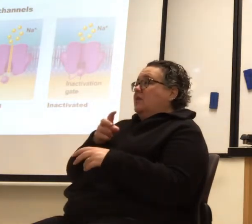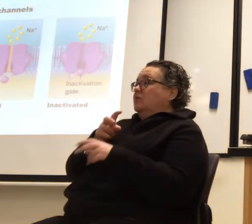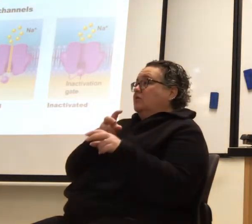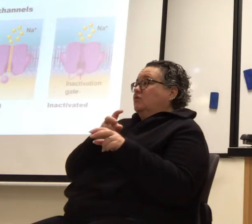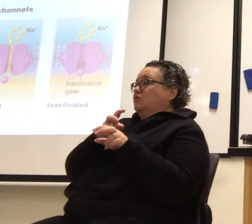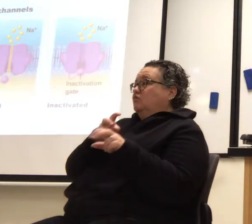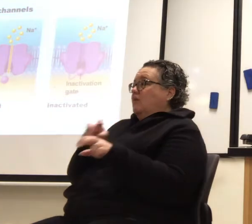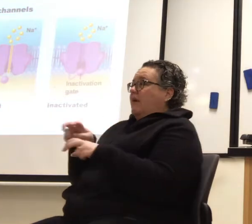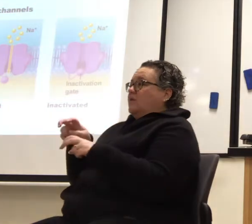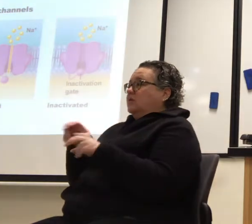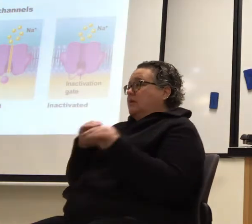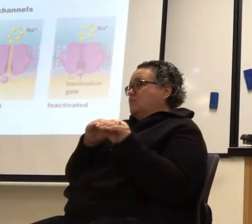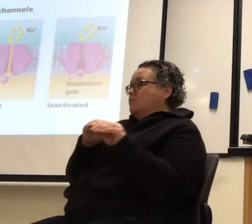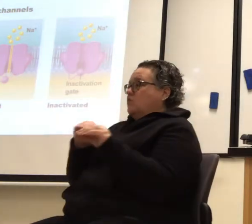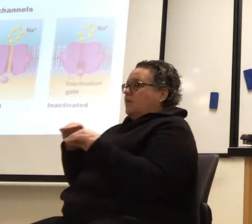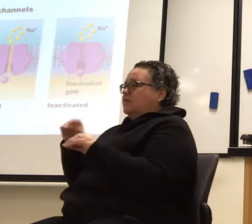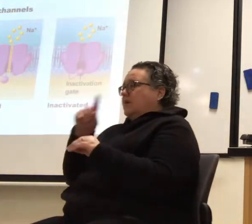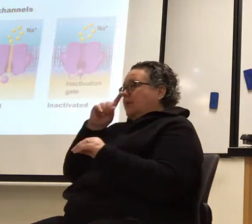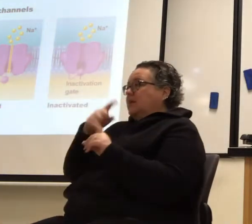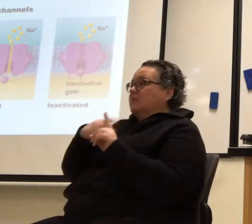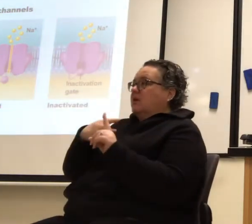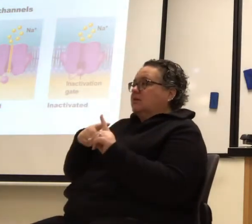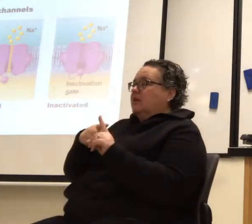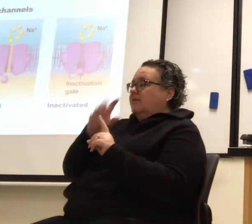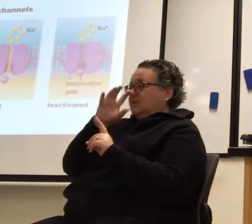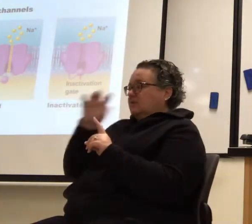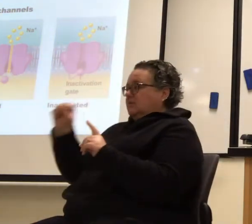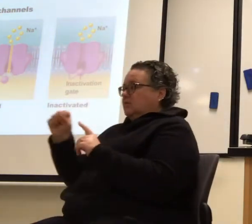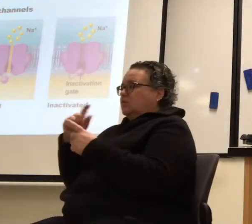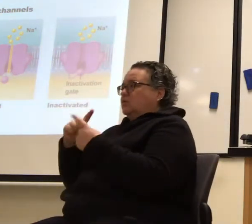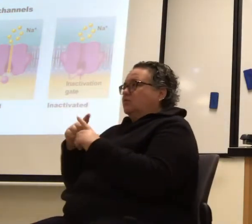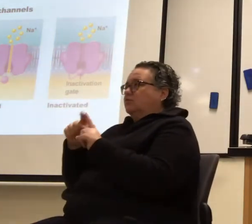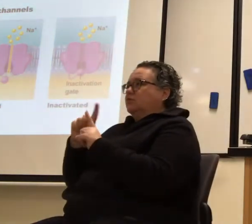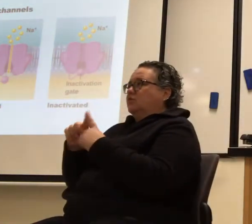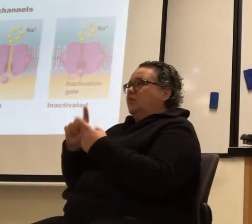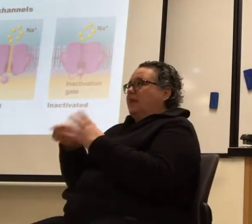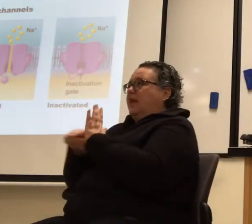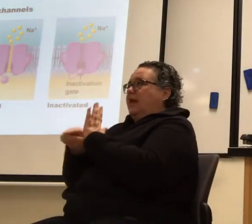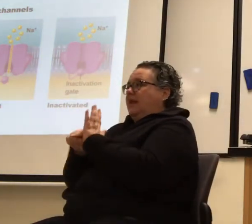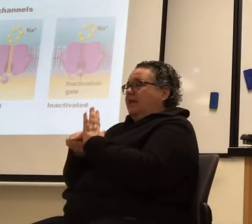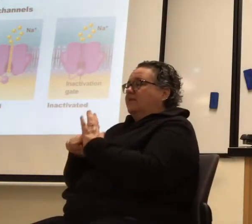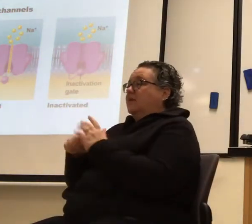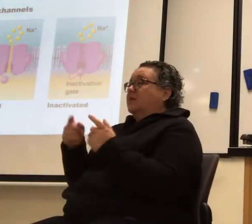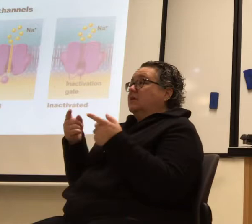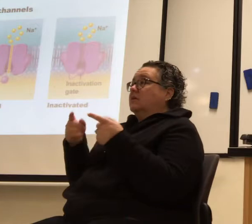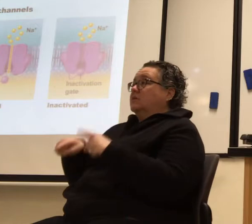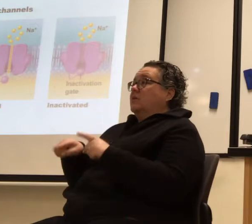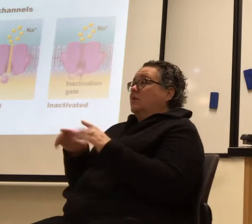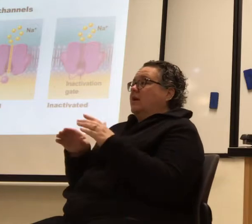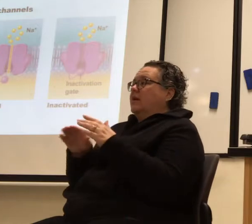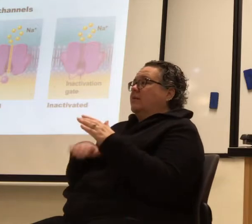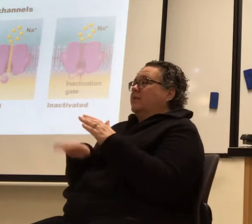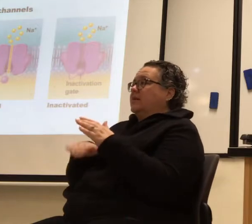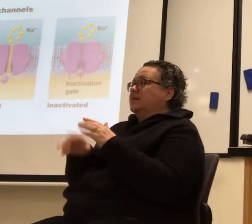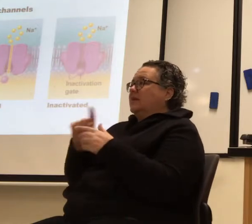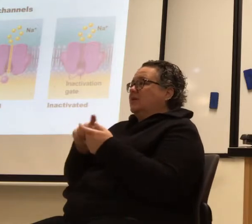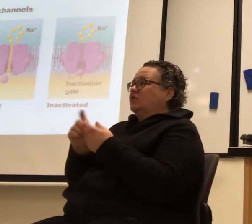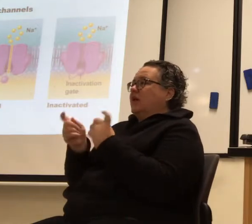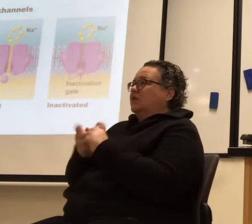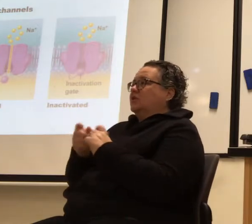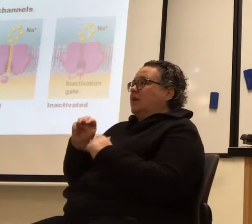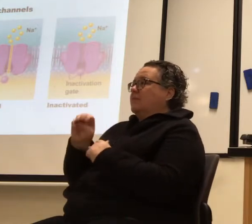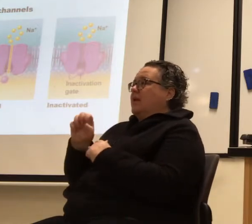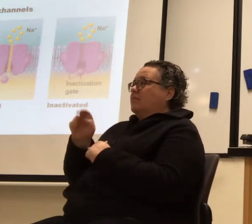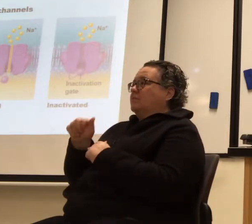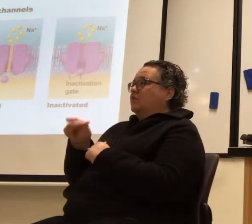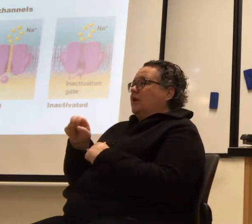because the positive charge is attracted to the negative charge. And basically, it's going to change the membrane potential right